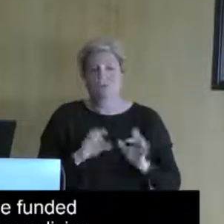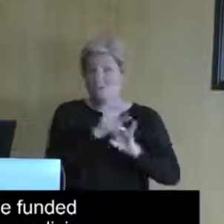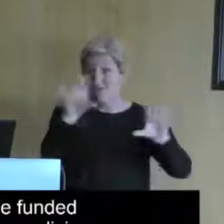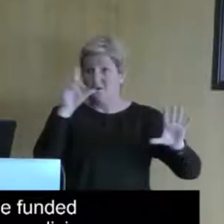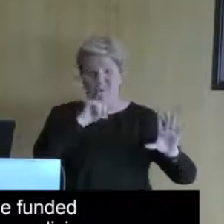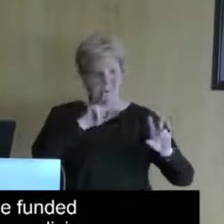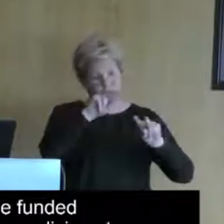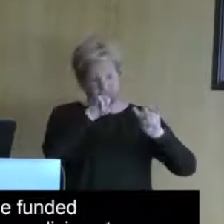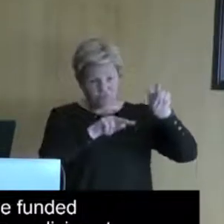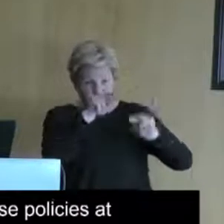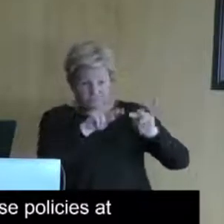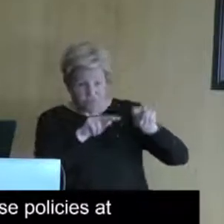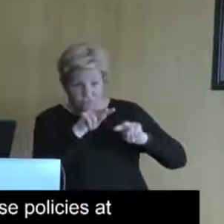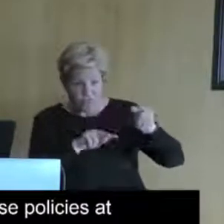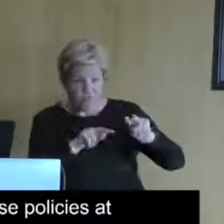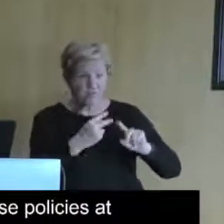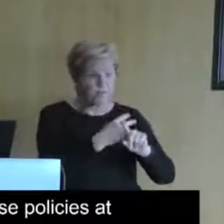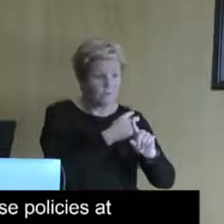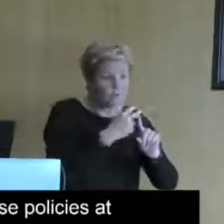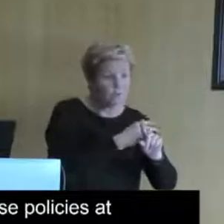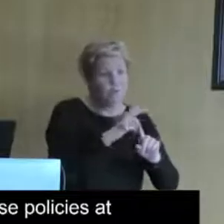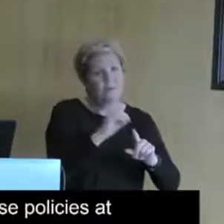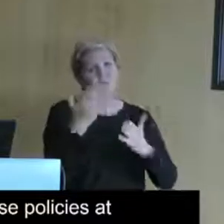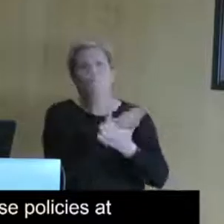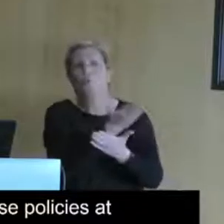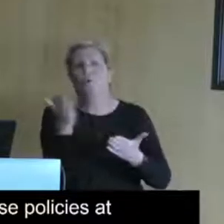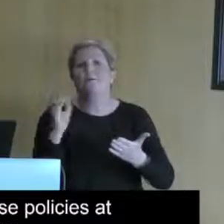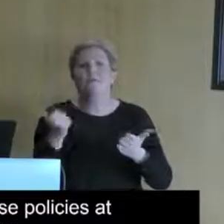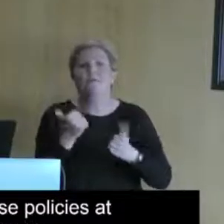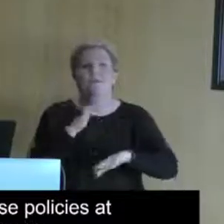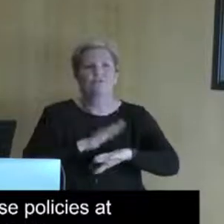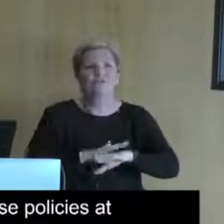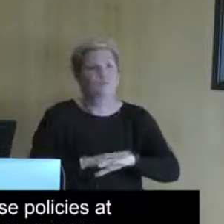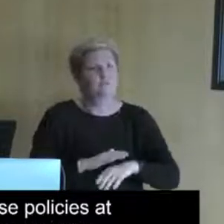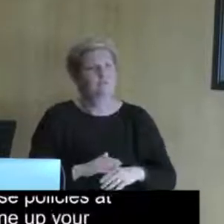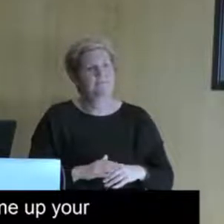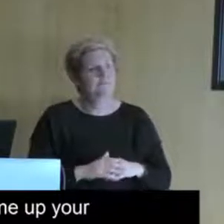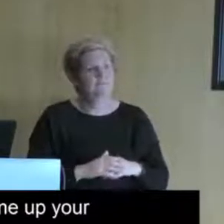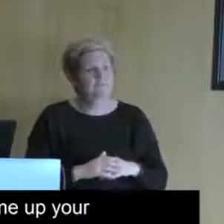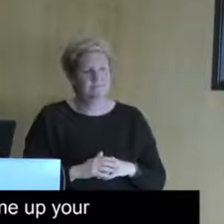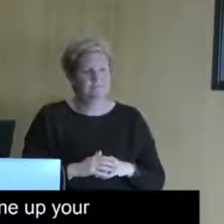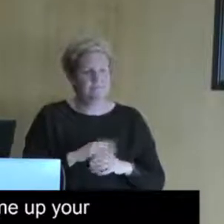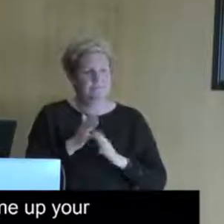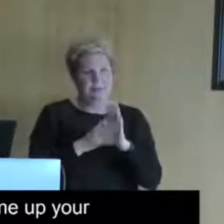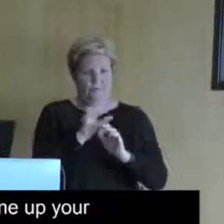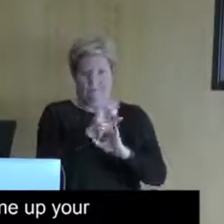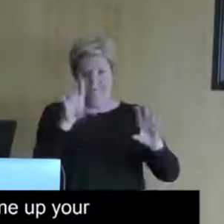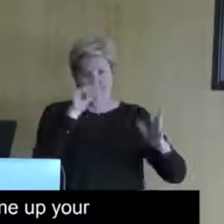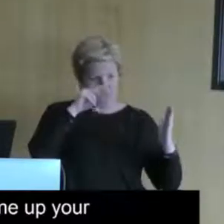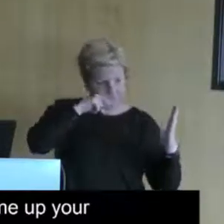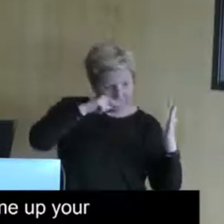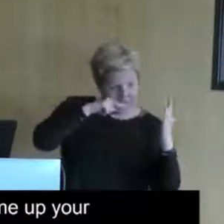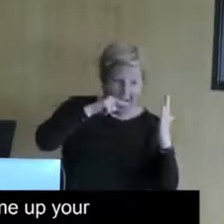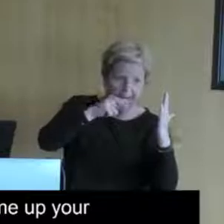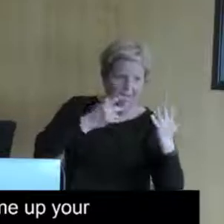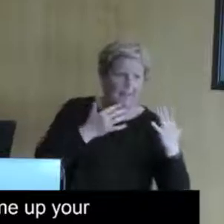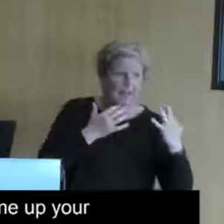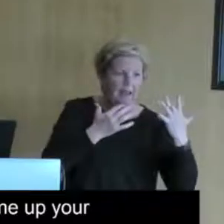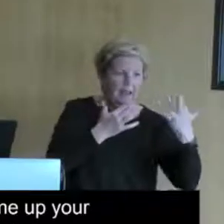they're already all online and accessible through the funded agencies channel, and you can review